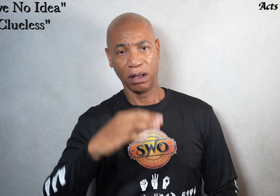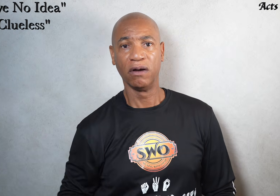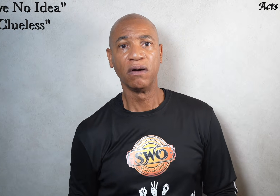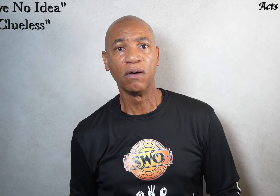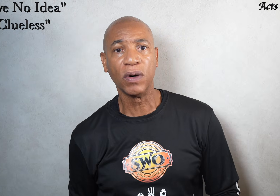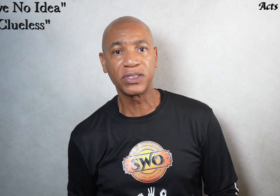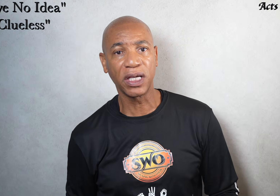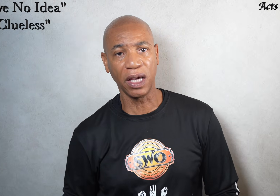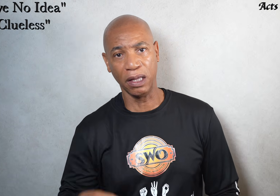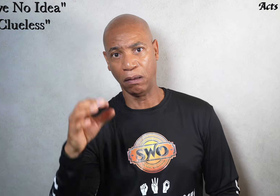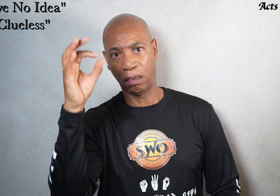Once again,